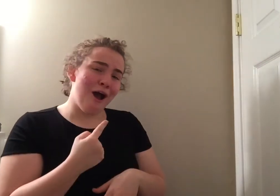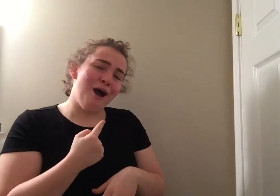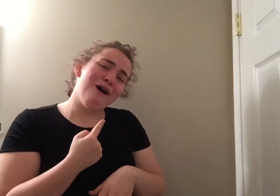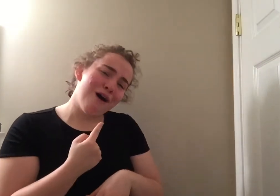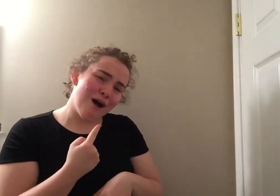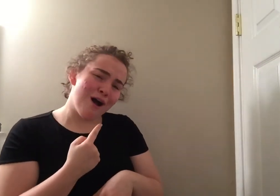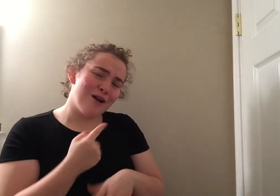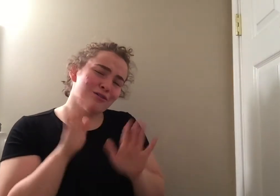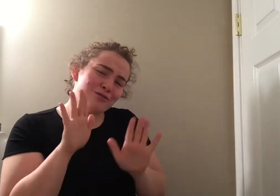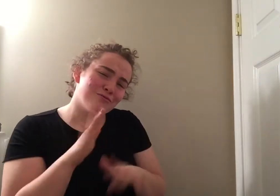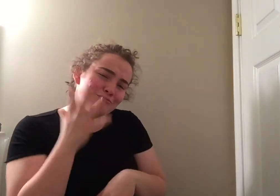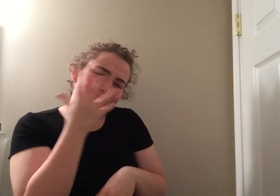said, "I hate you."